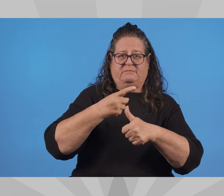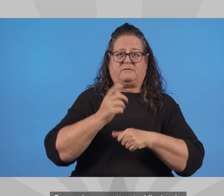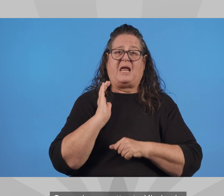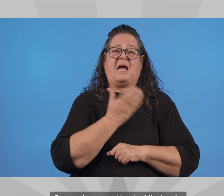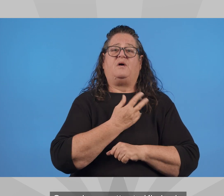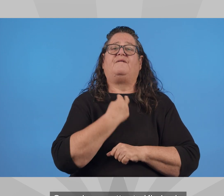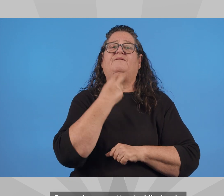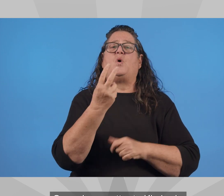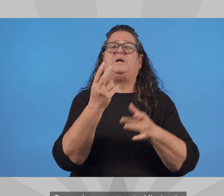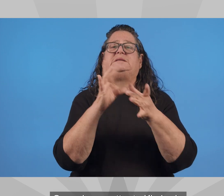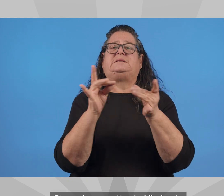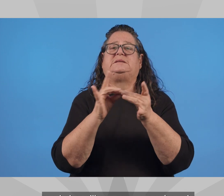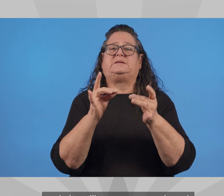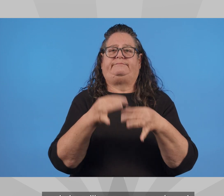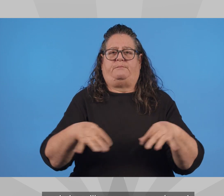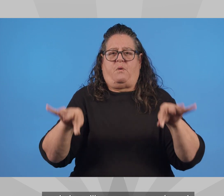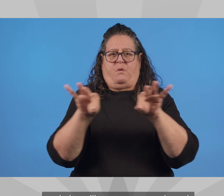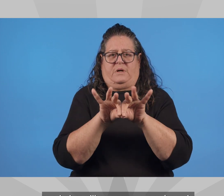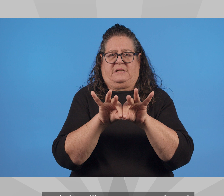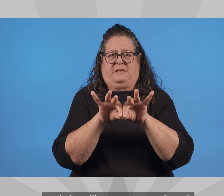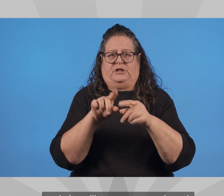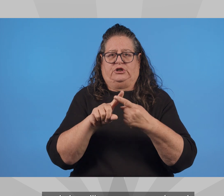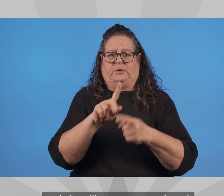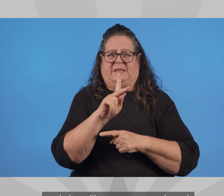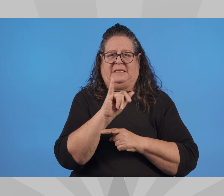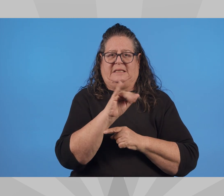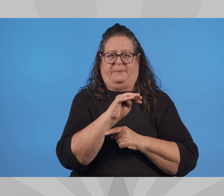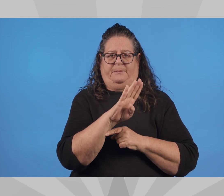Our voices matter to Kimberly, and she will ensure we are heard.